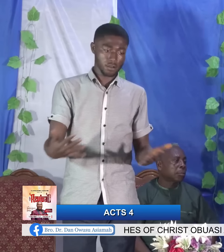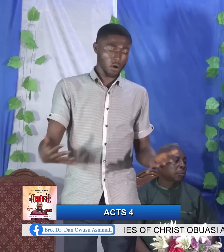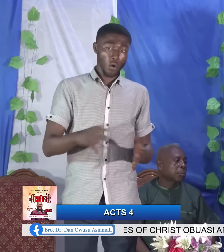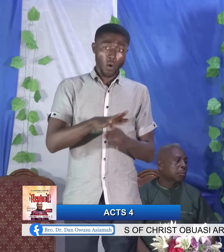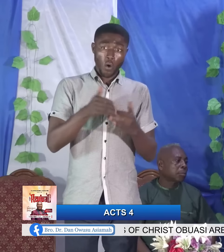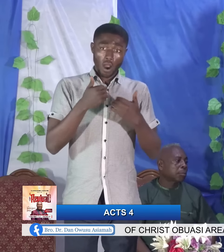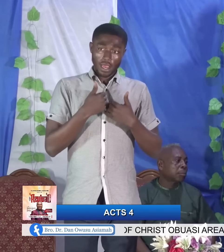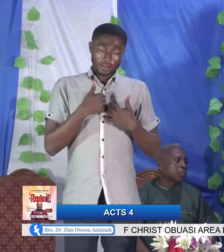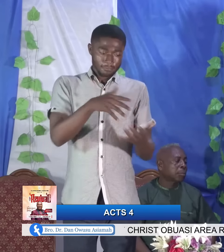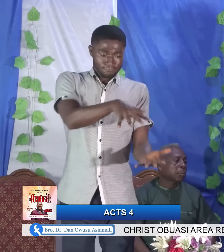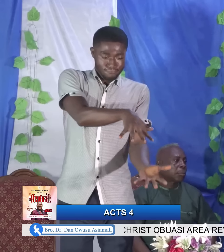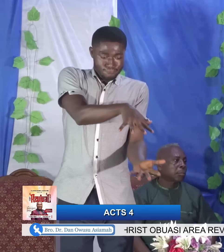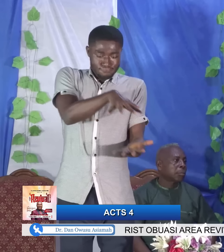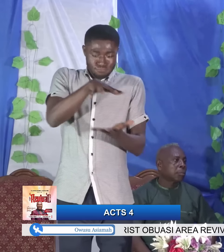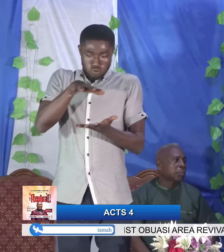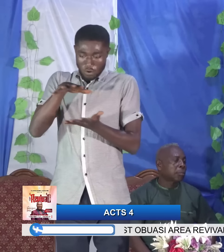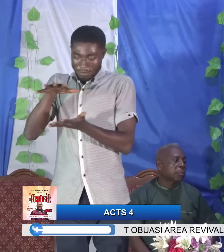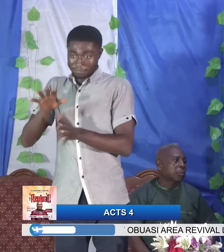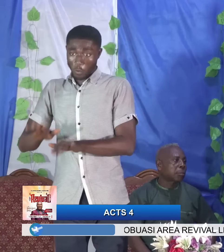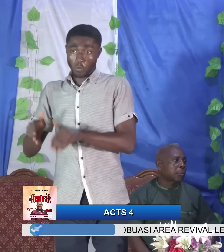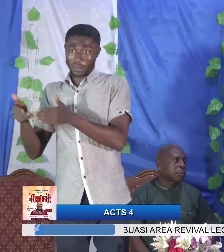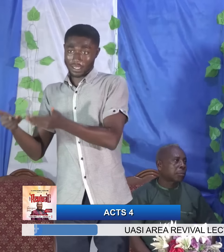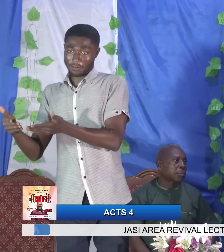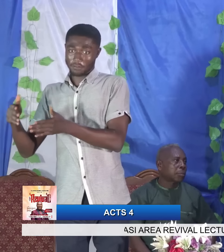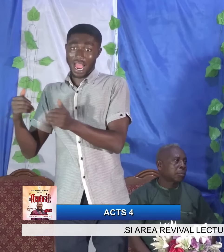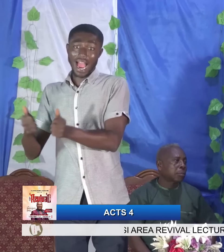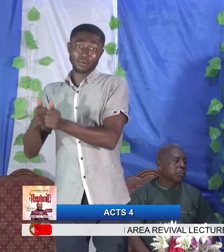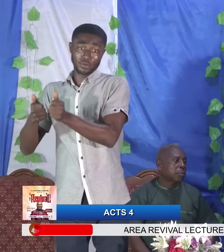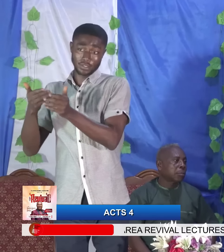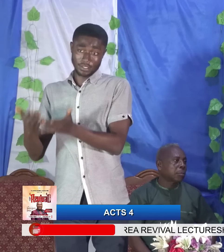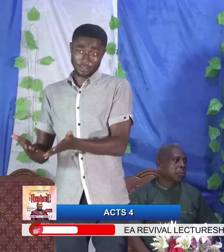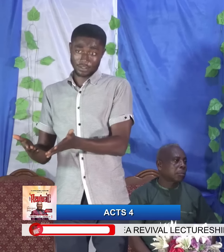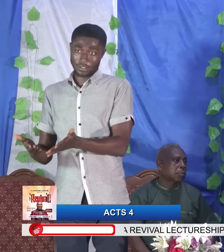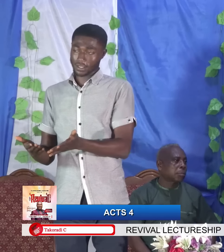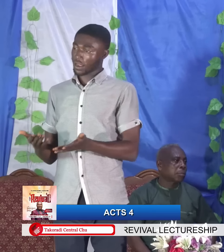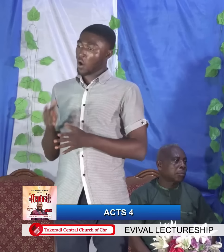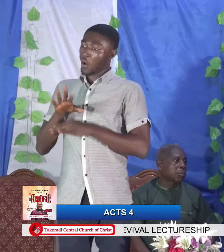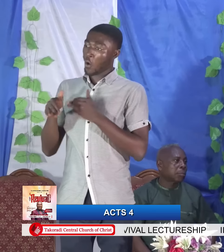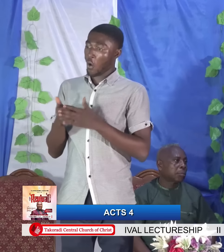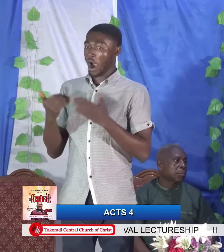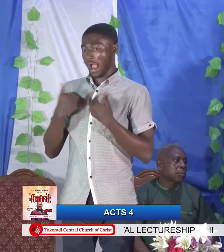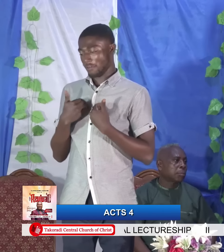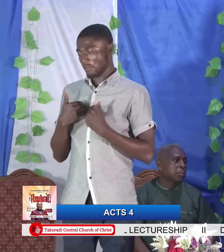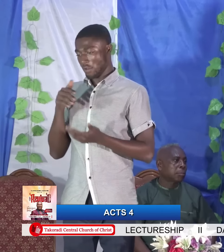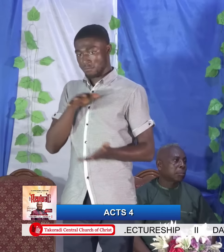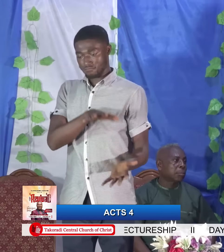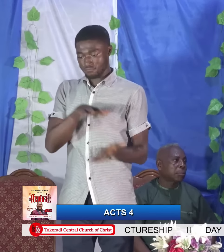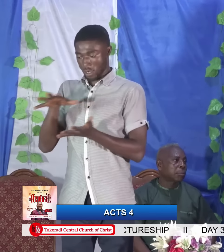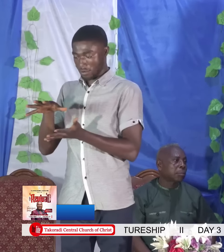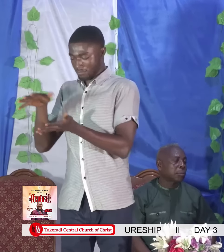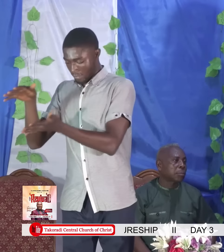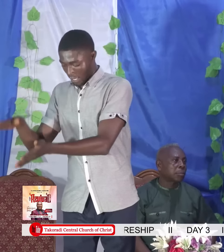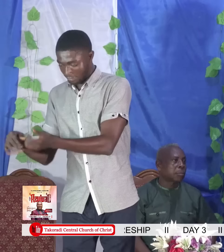ade sika no ebegu asomafo no enan asese anuanom monye na mofa